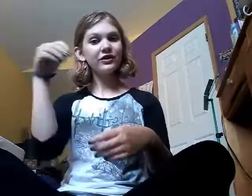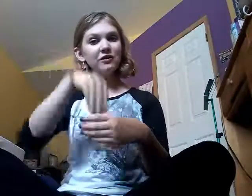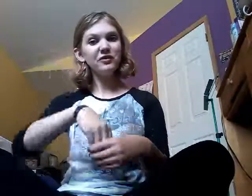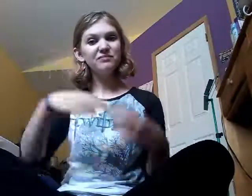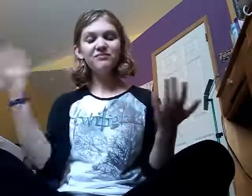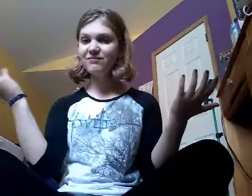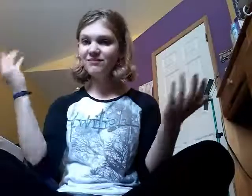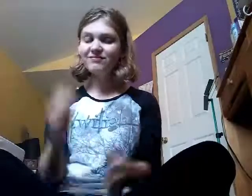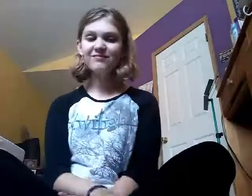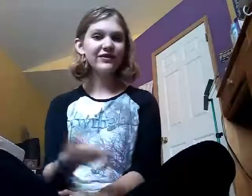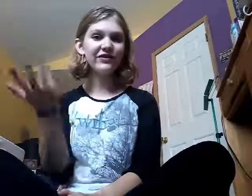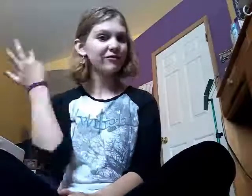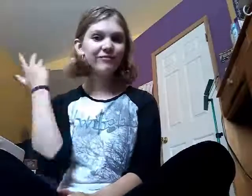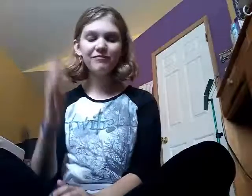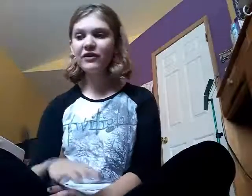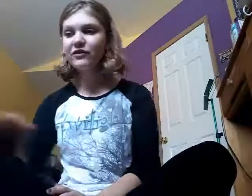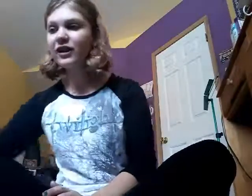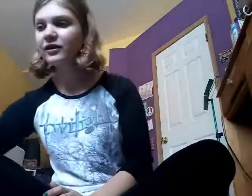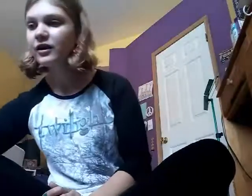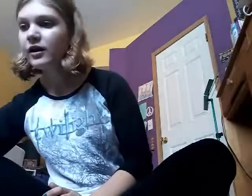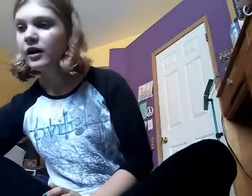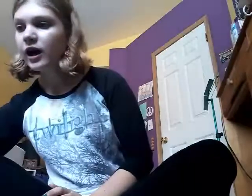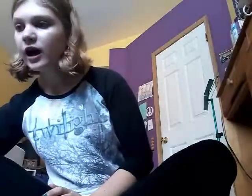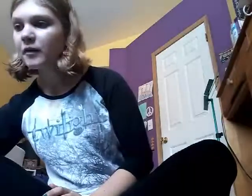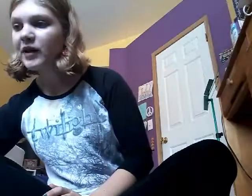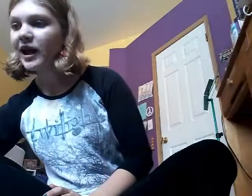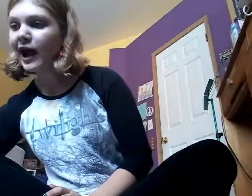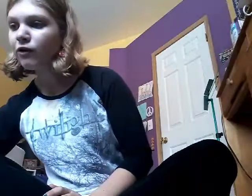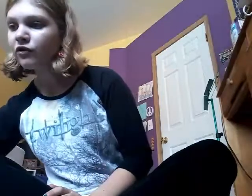come in. That's basically it. Um, out.